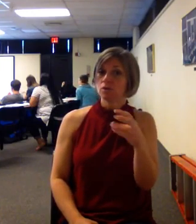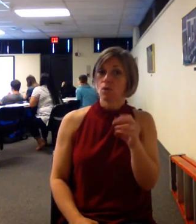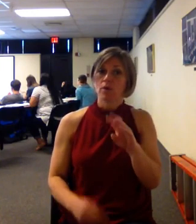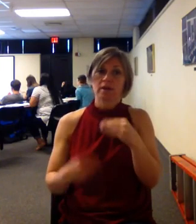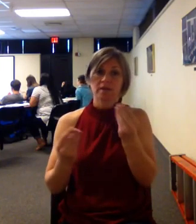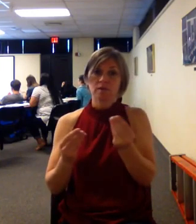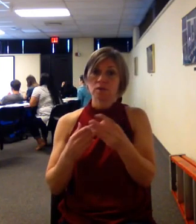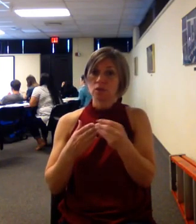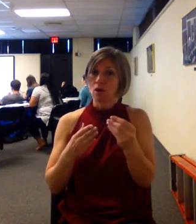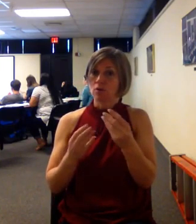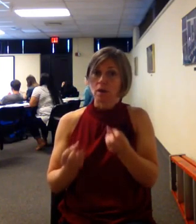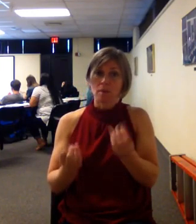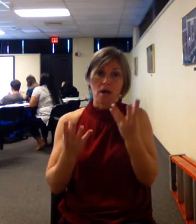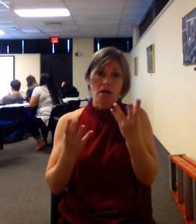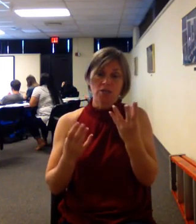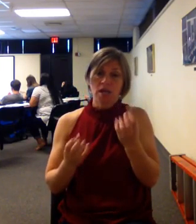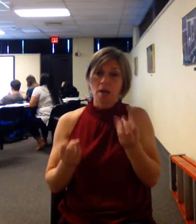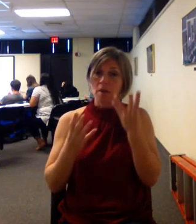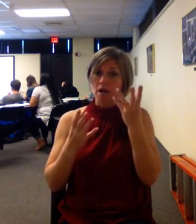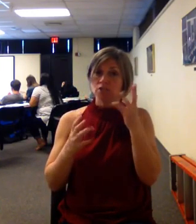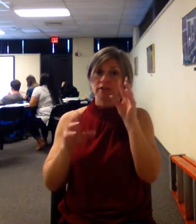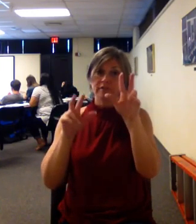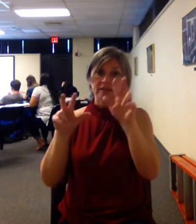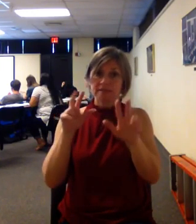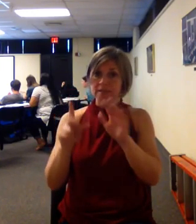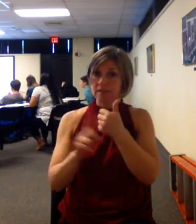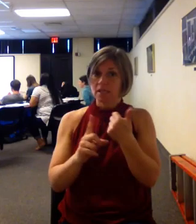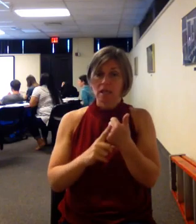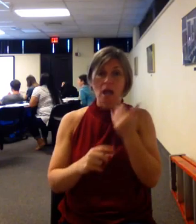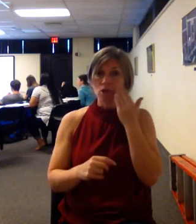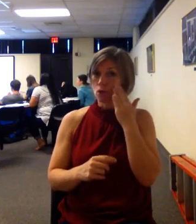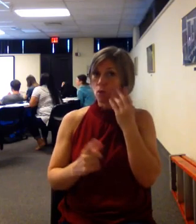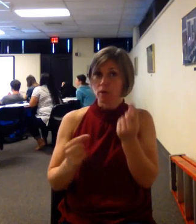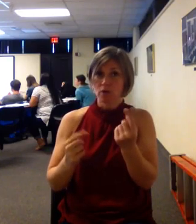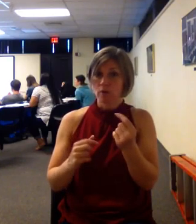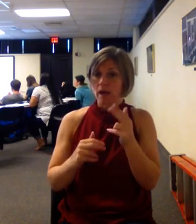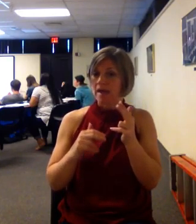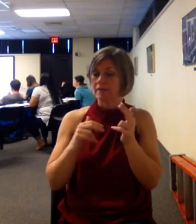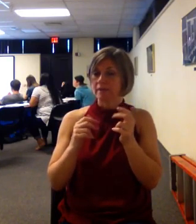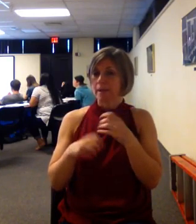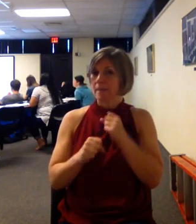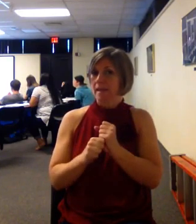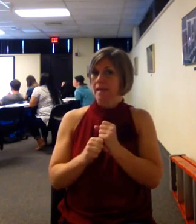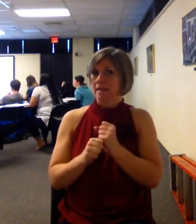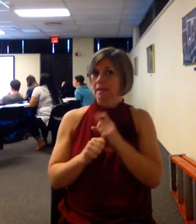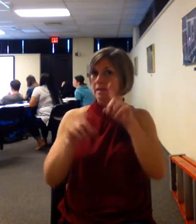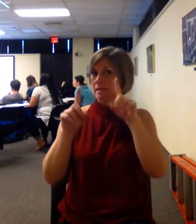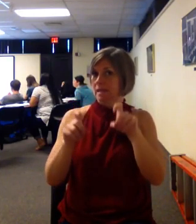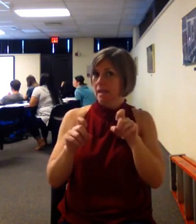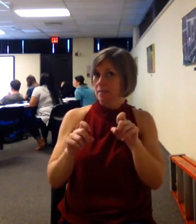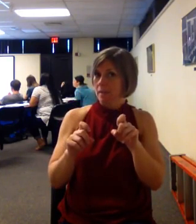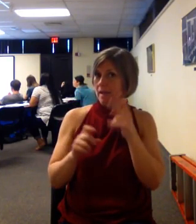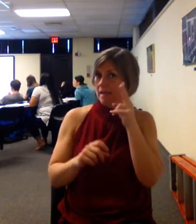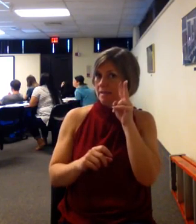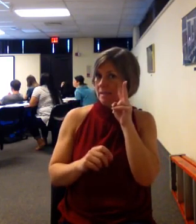amount of how much you have invested in each. I don't know yet. I'll have to build the exam and see how long it fills. If it